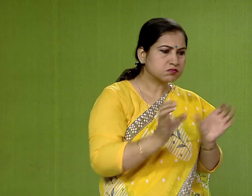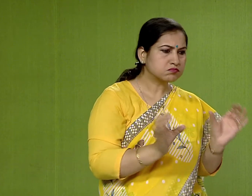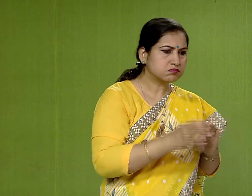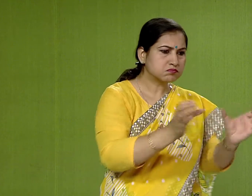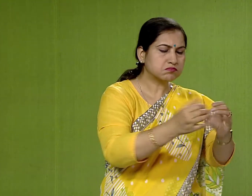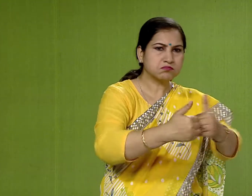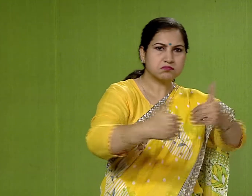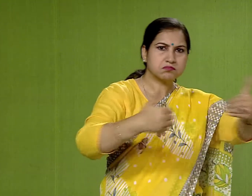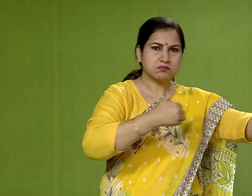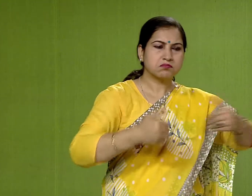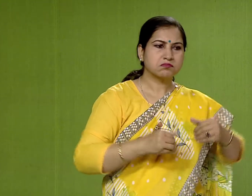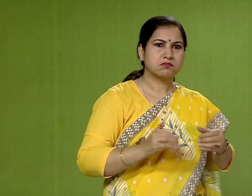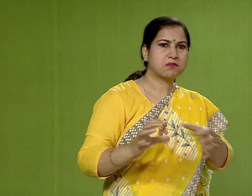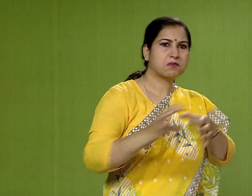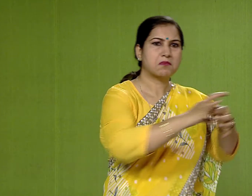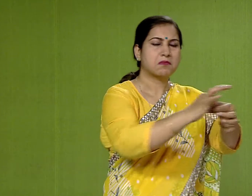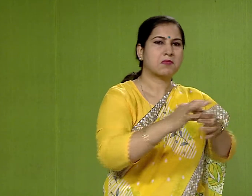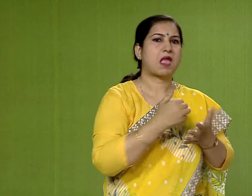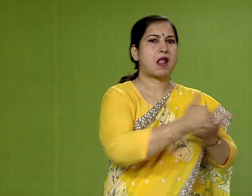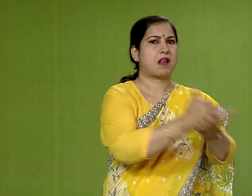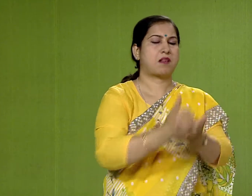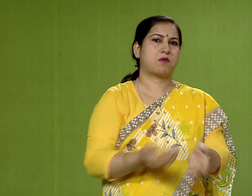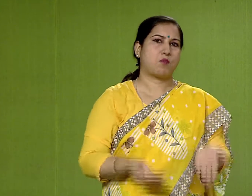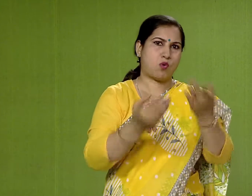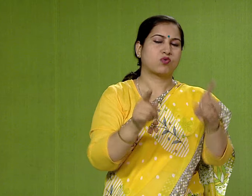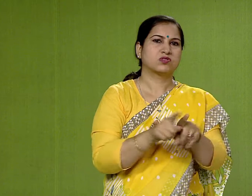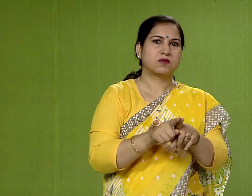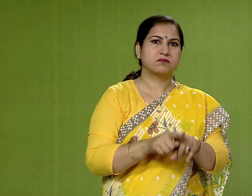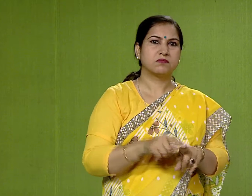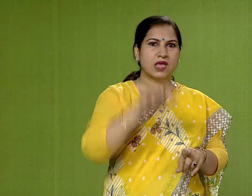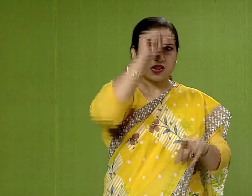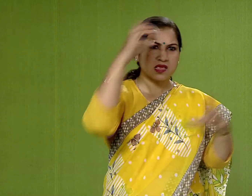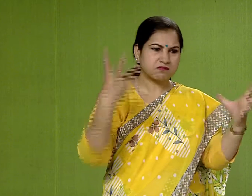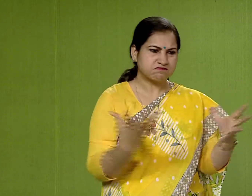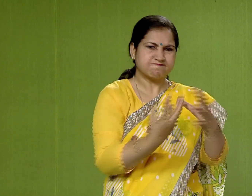Therefore, harming the feeling of national unity.